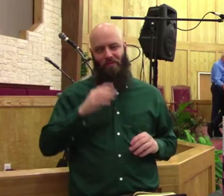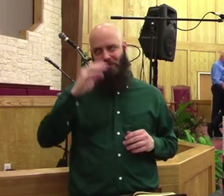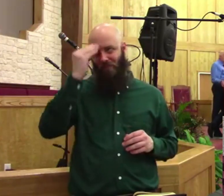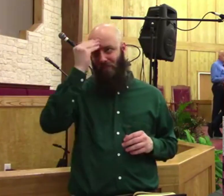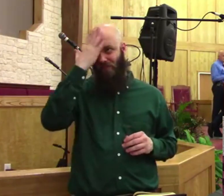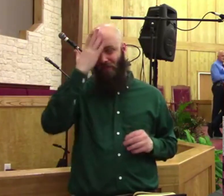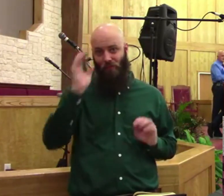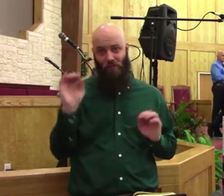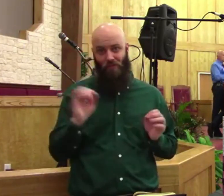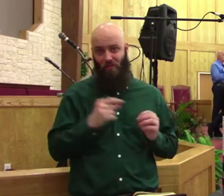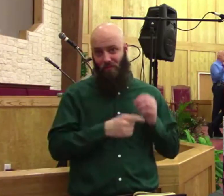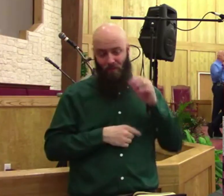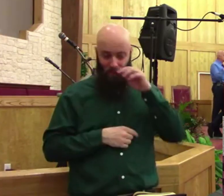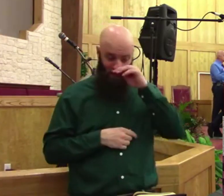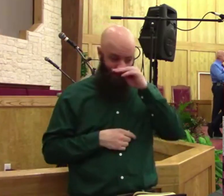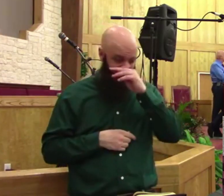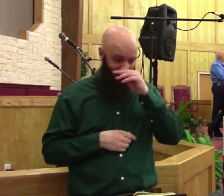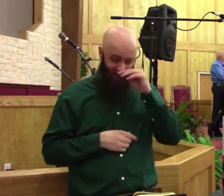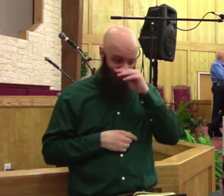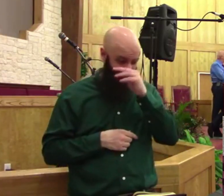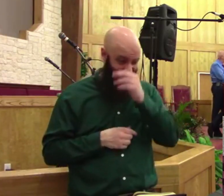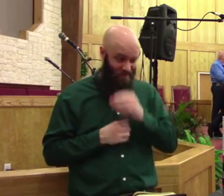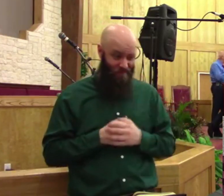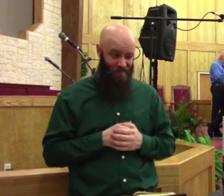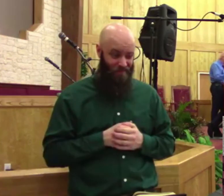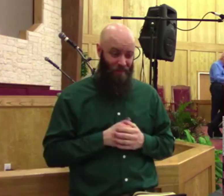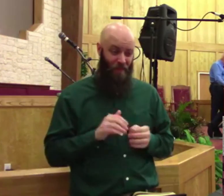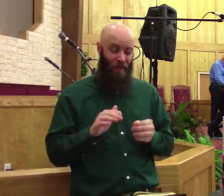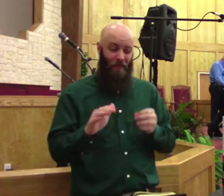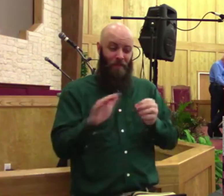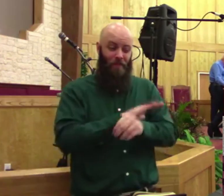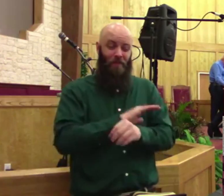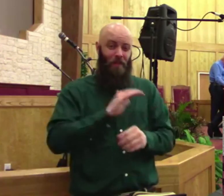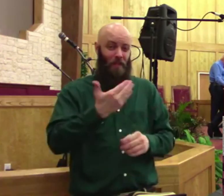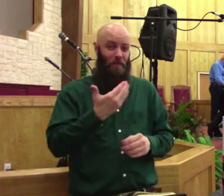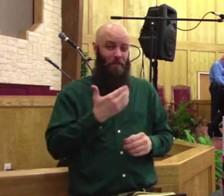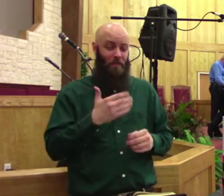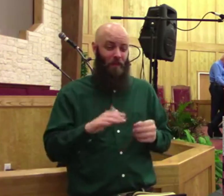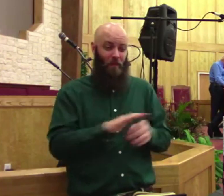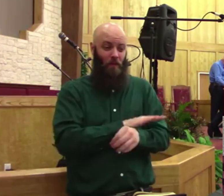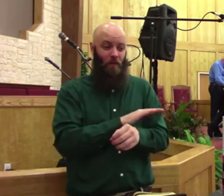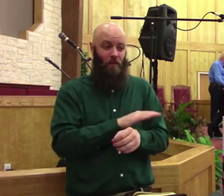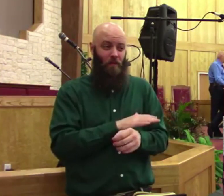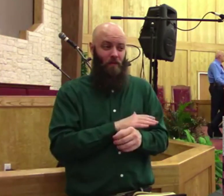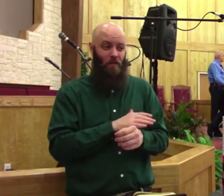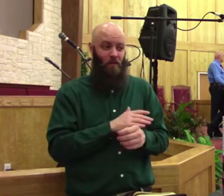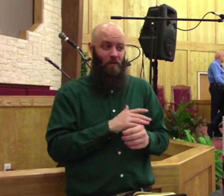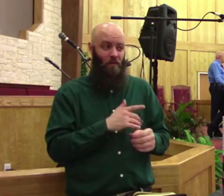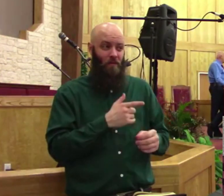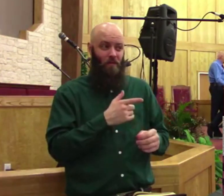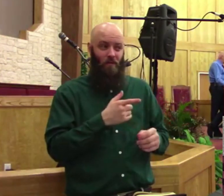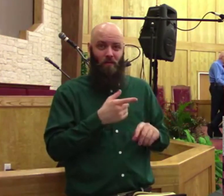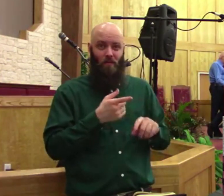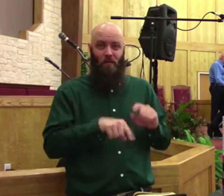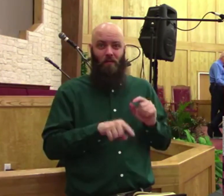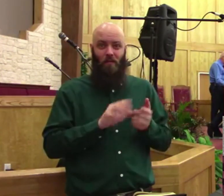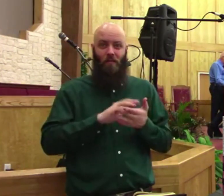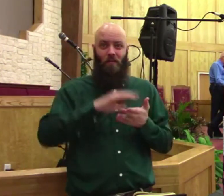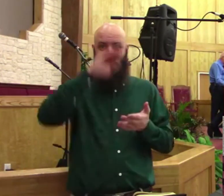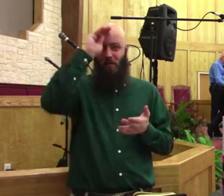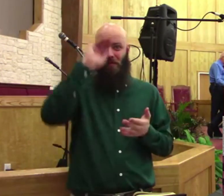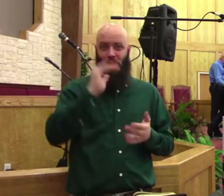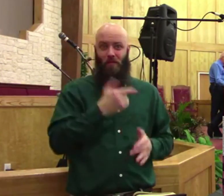it. He's totally or apparently essentially unteachable.